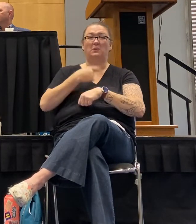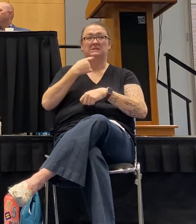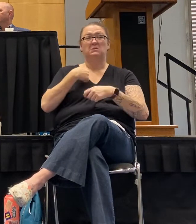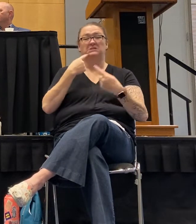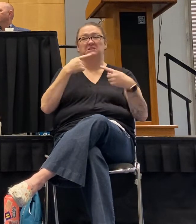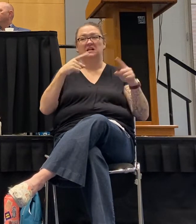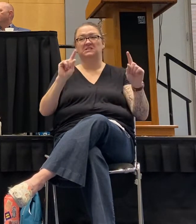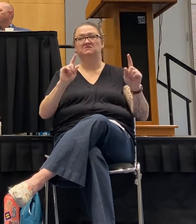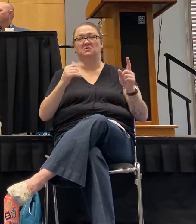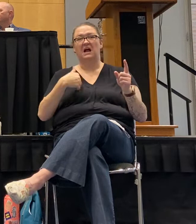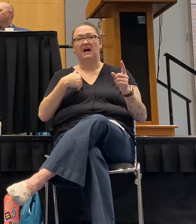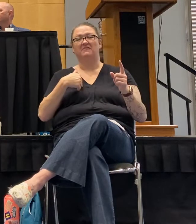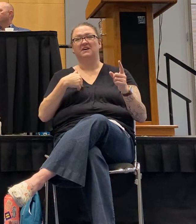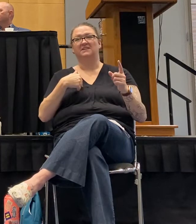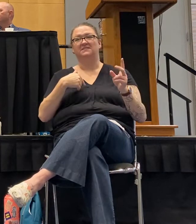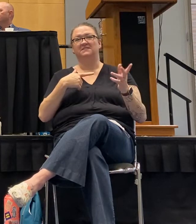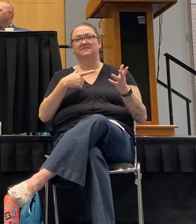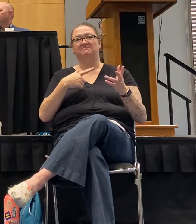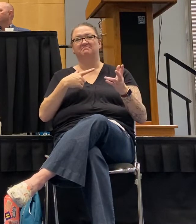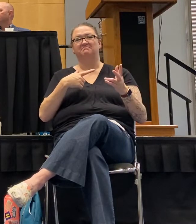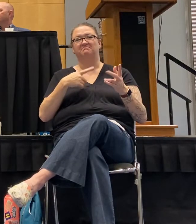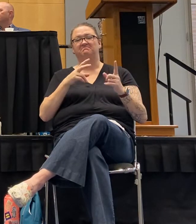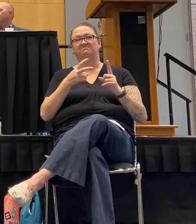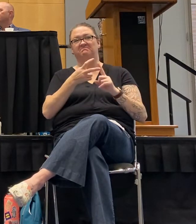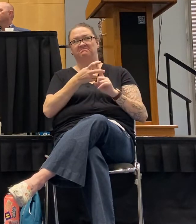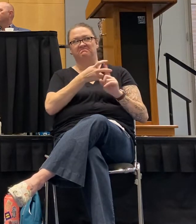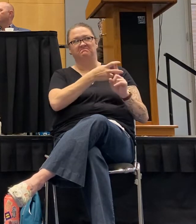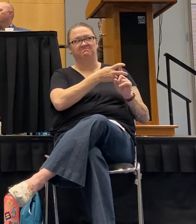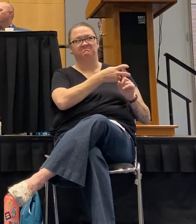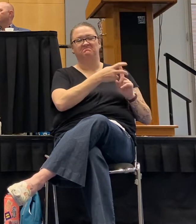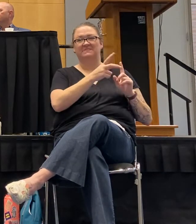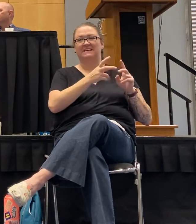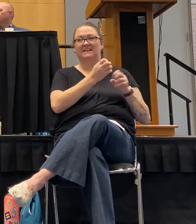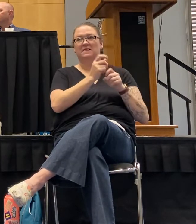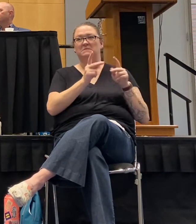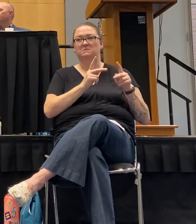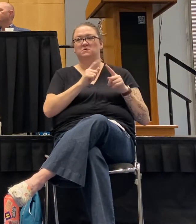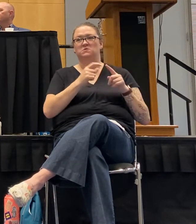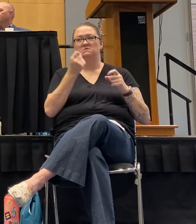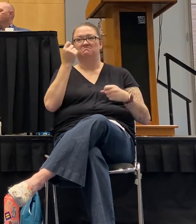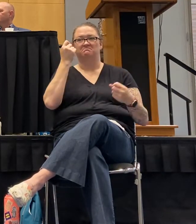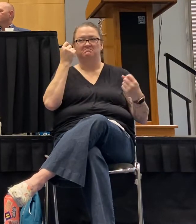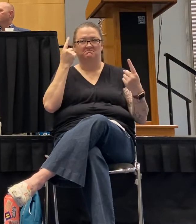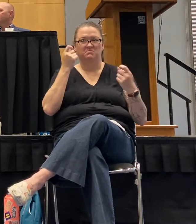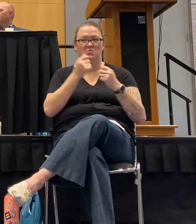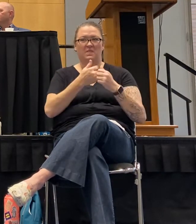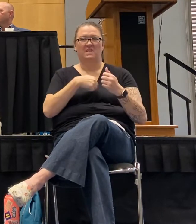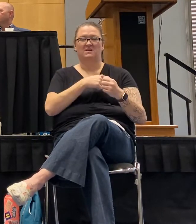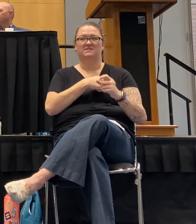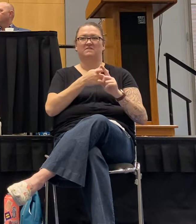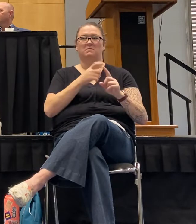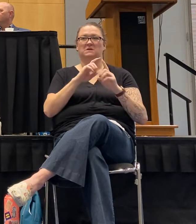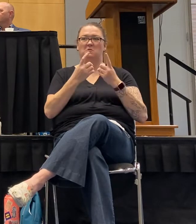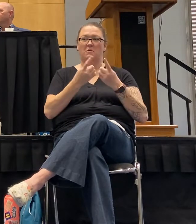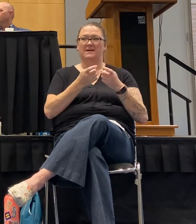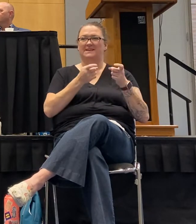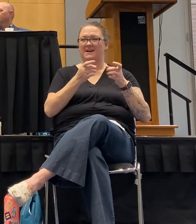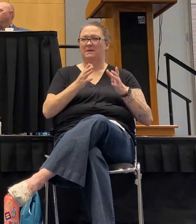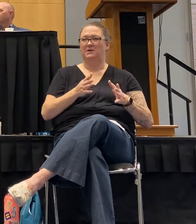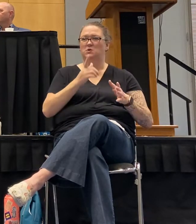successful, just having the buy-in from especially our departmental admins who are doing the